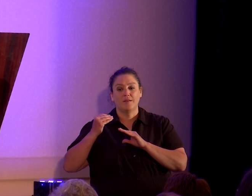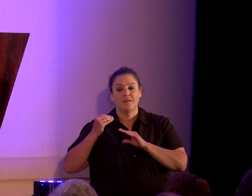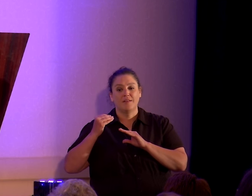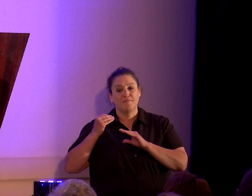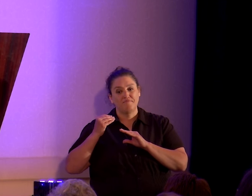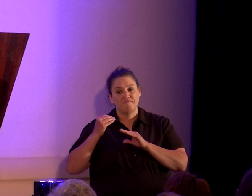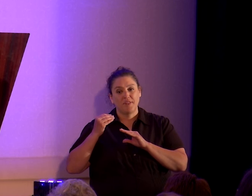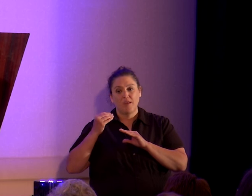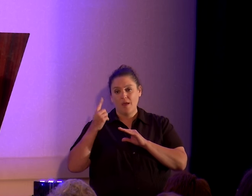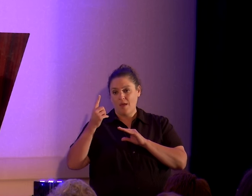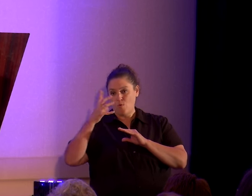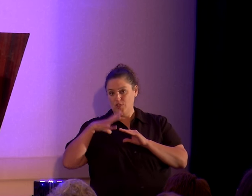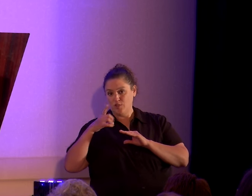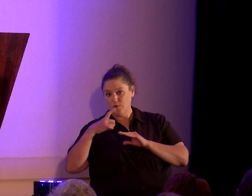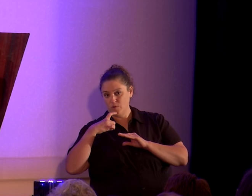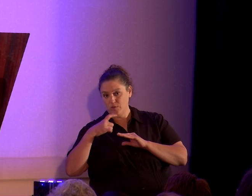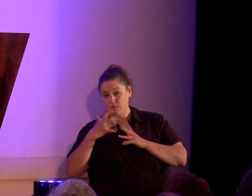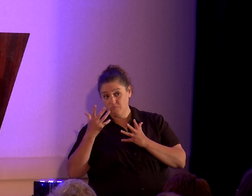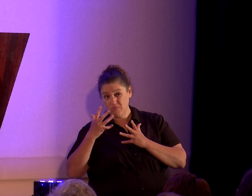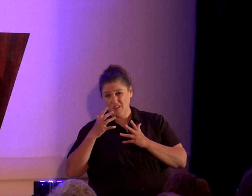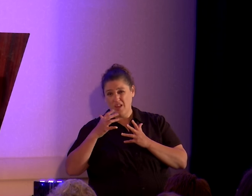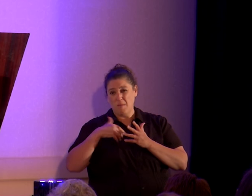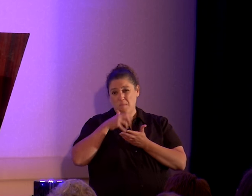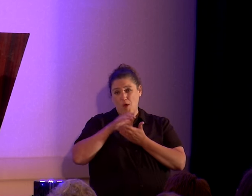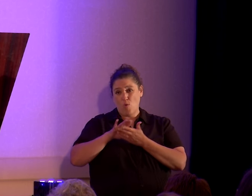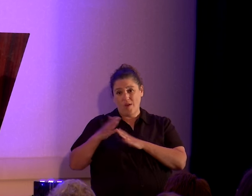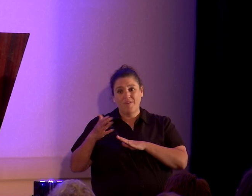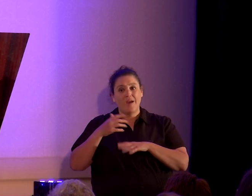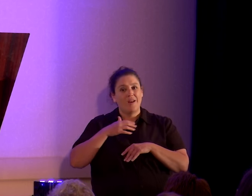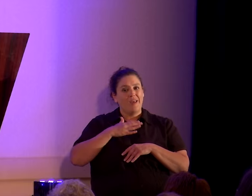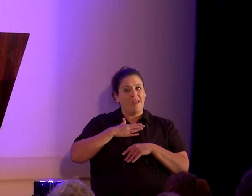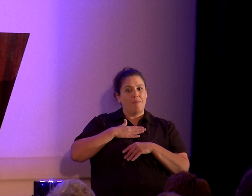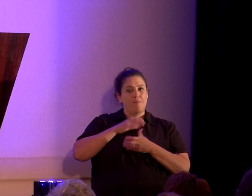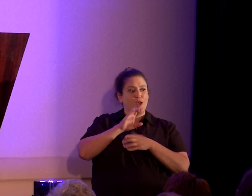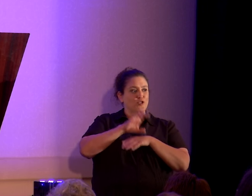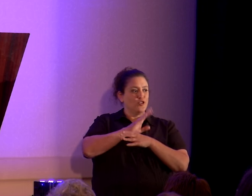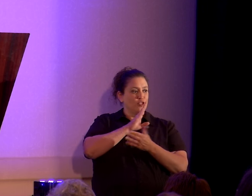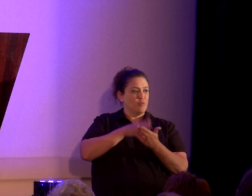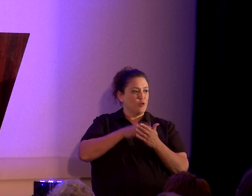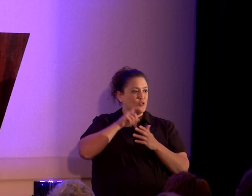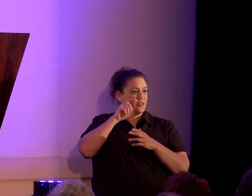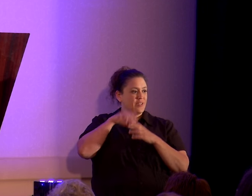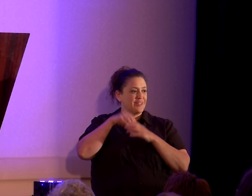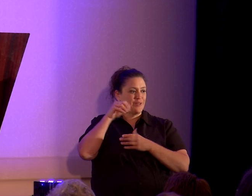I had a gentleman who said, you know, hey, I'm a widower in my church as opposed to sex outside of marriage. What do you think?